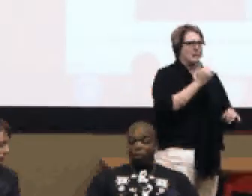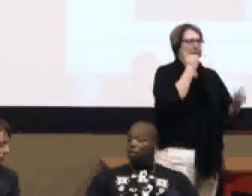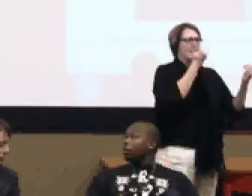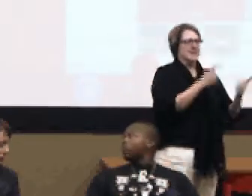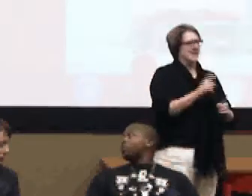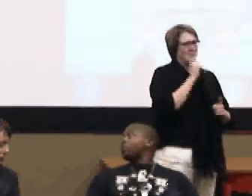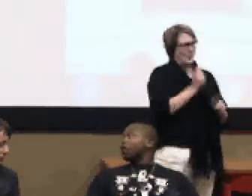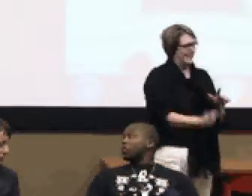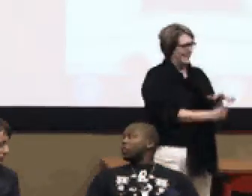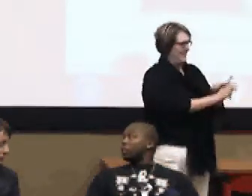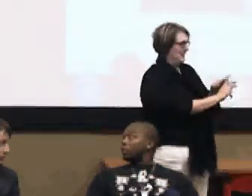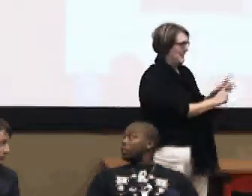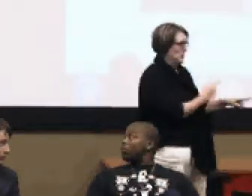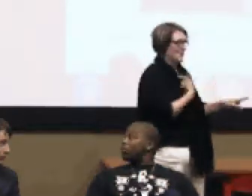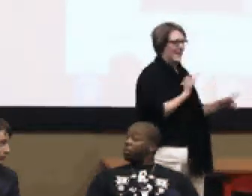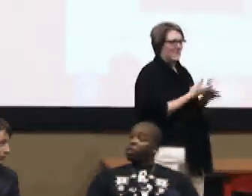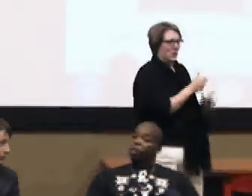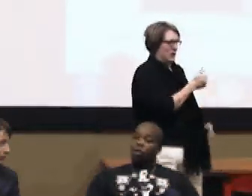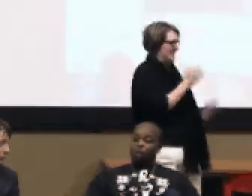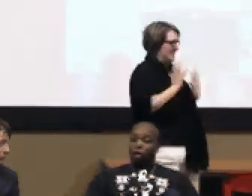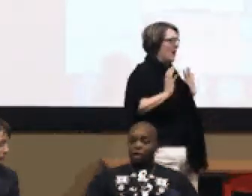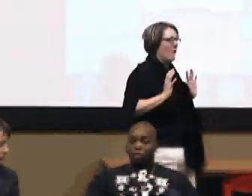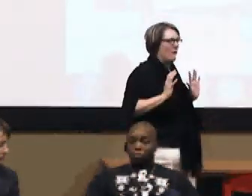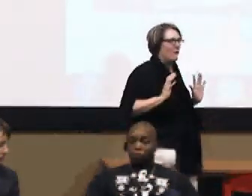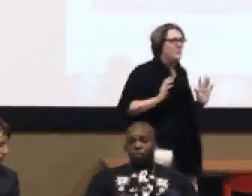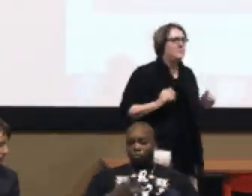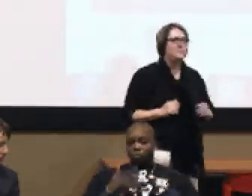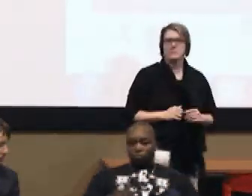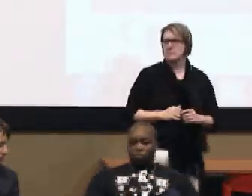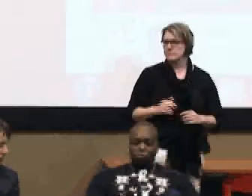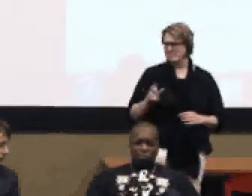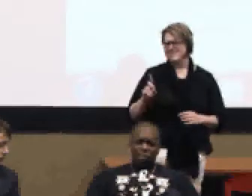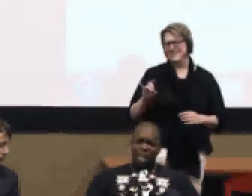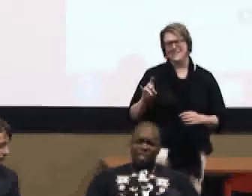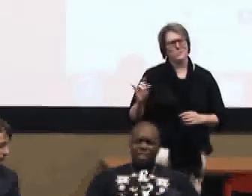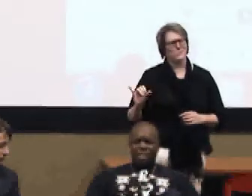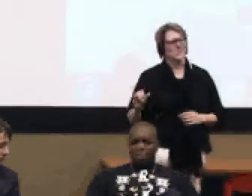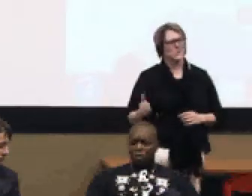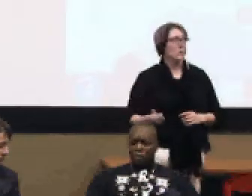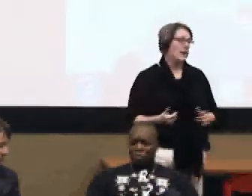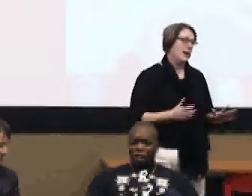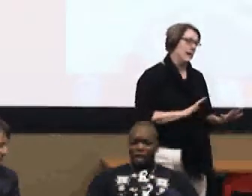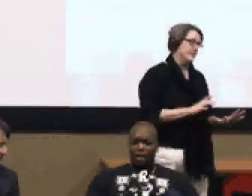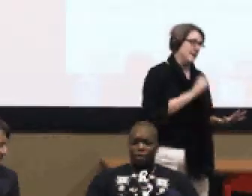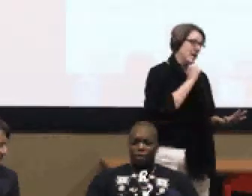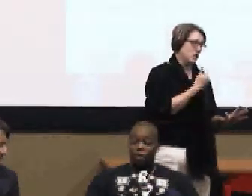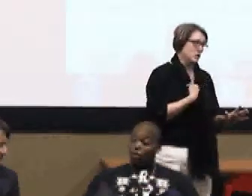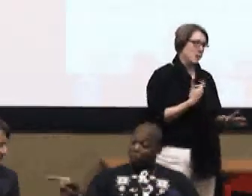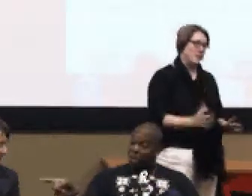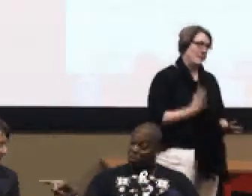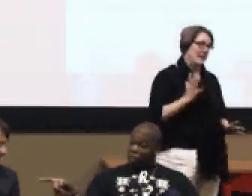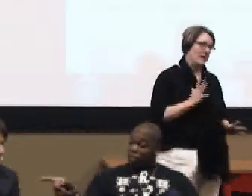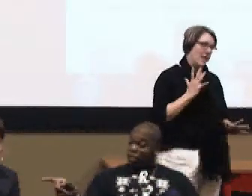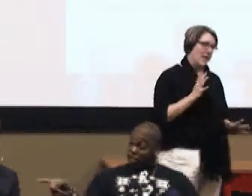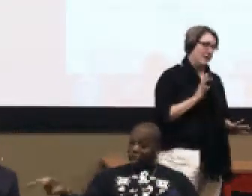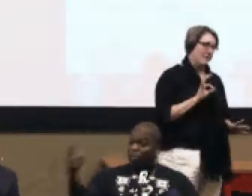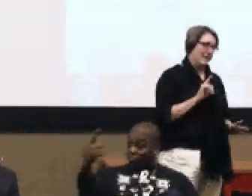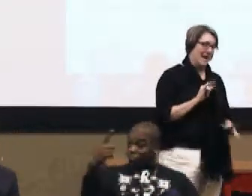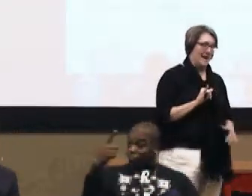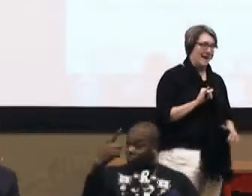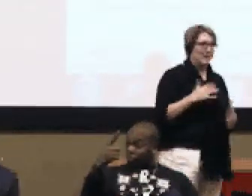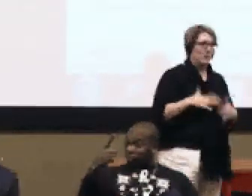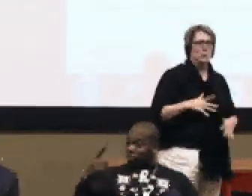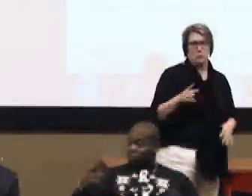Didn't want to start it up. It kind of started itself. You But did too want to. I didn't. I just want to make fly clothes. That's You okay. made me do it.